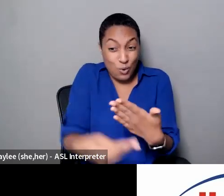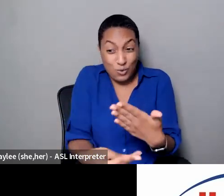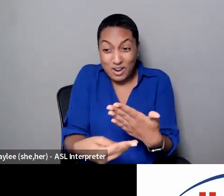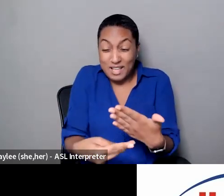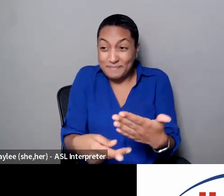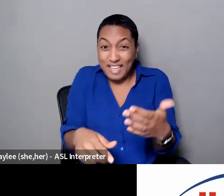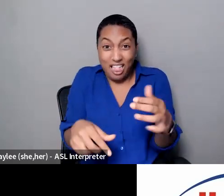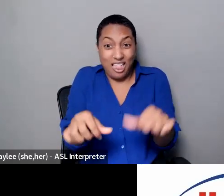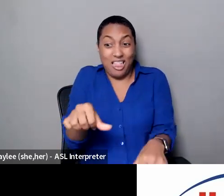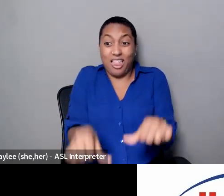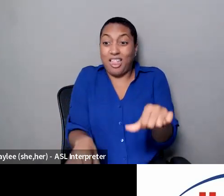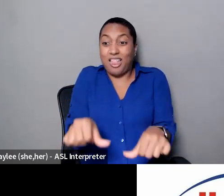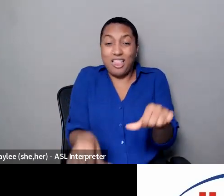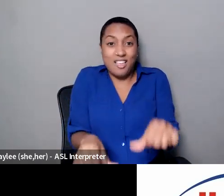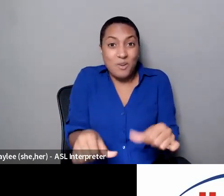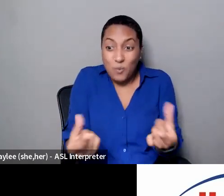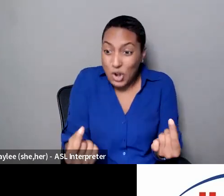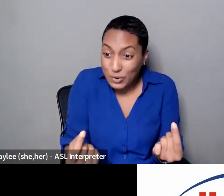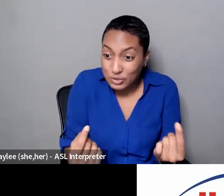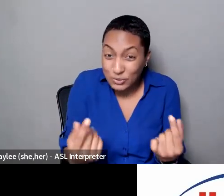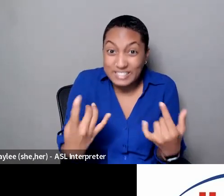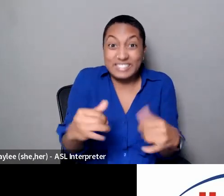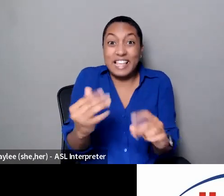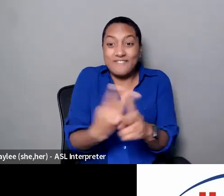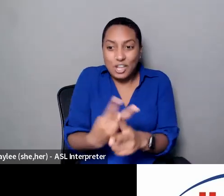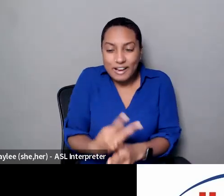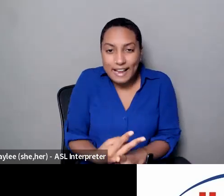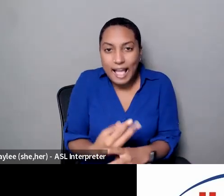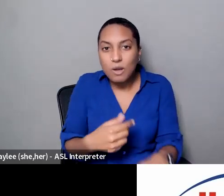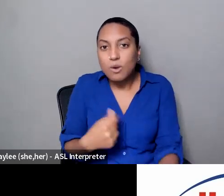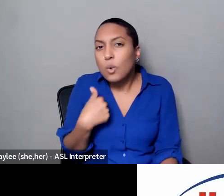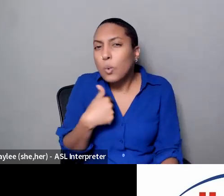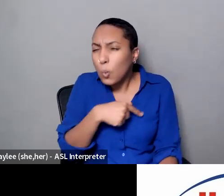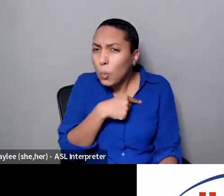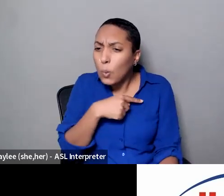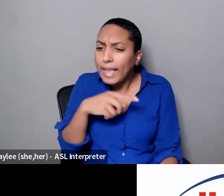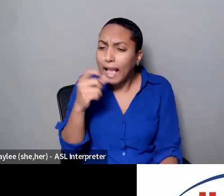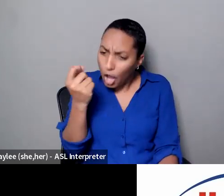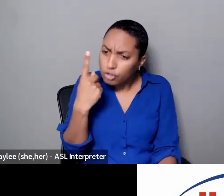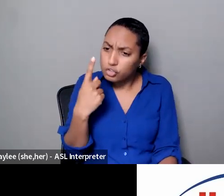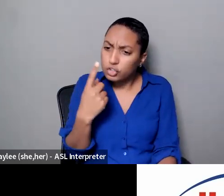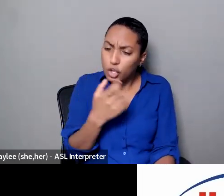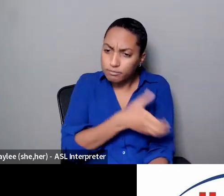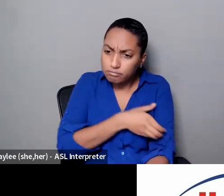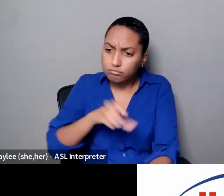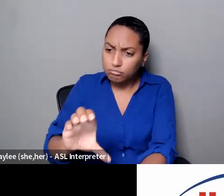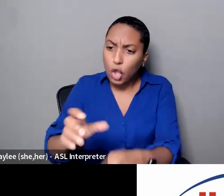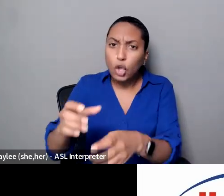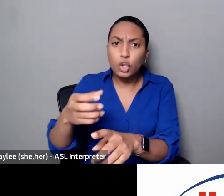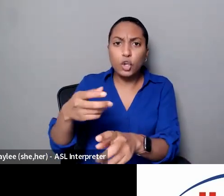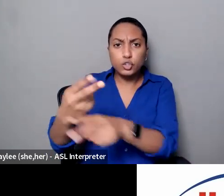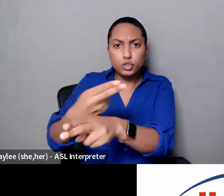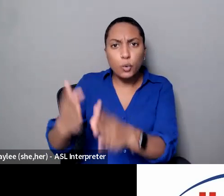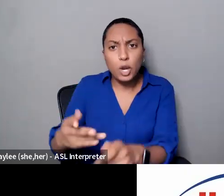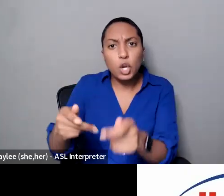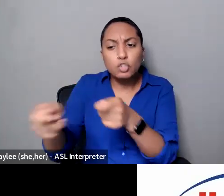doing, I mean, we understood the consumer control aspect, but in terms